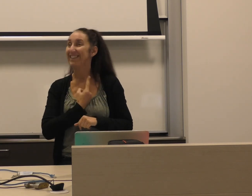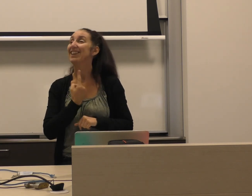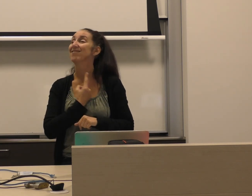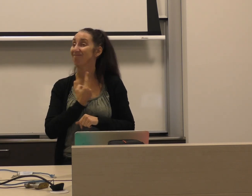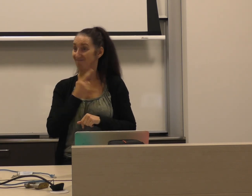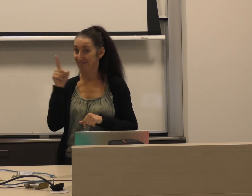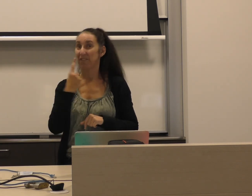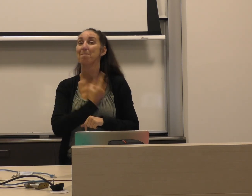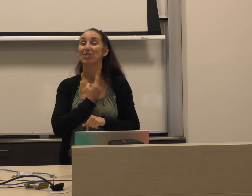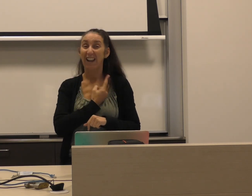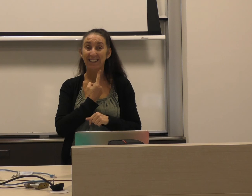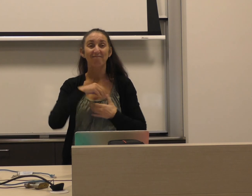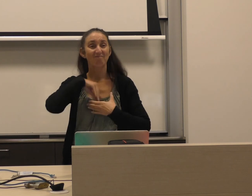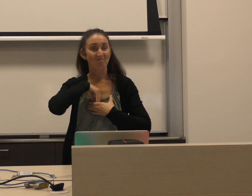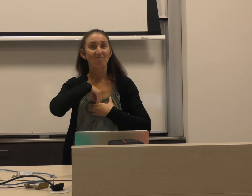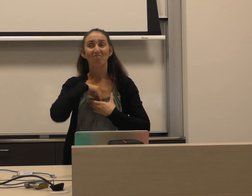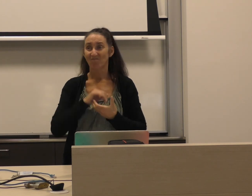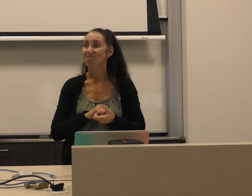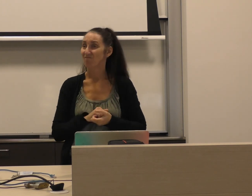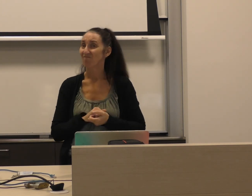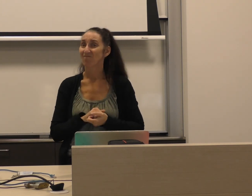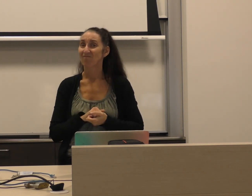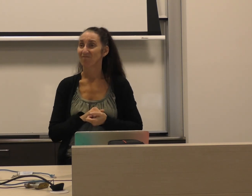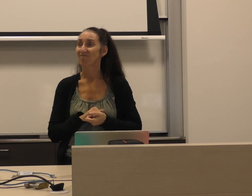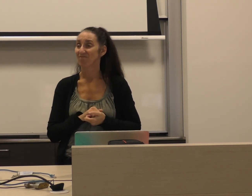variety. Their personality as well will come into play. Yep.